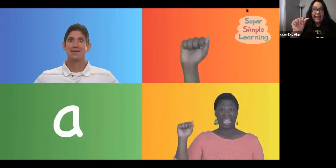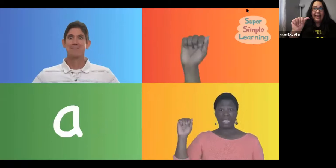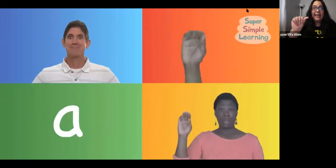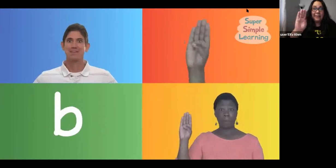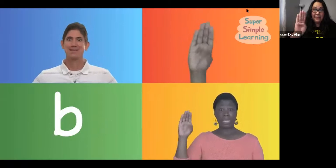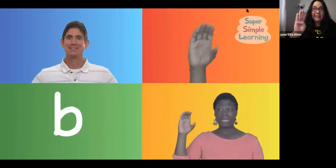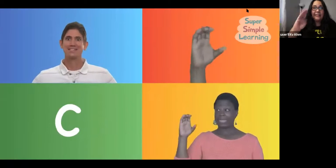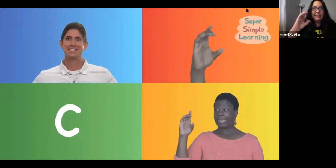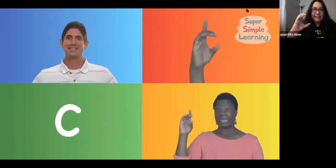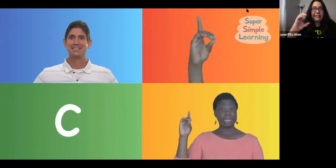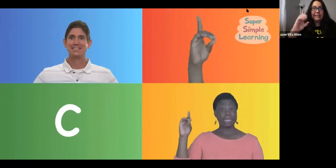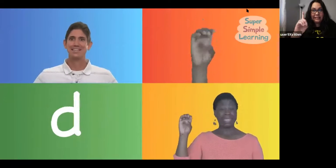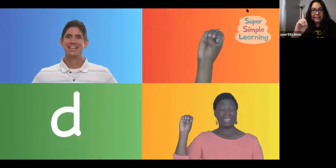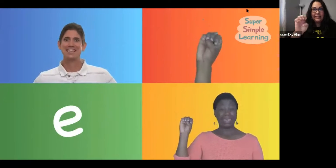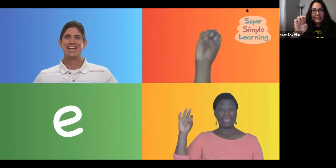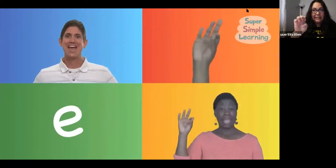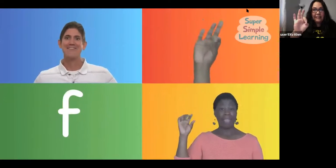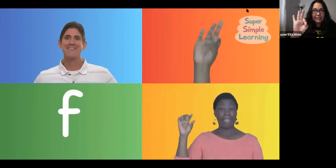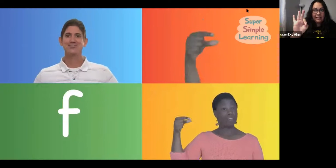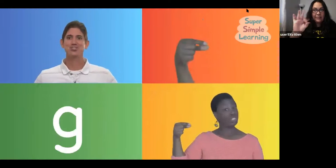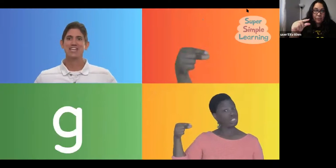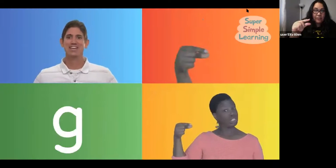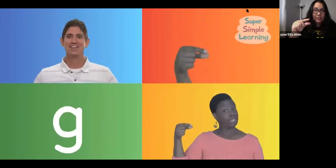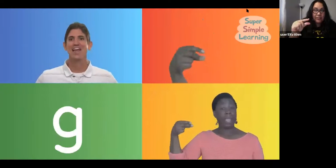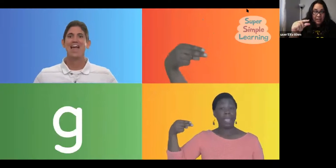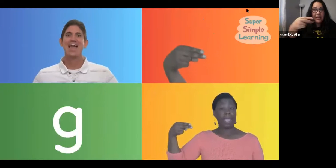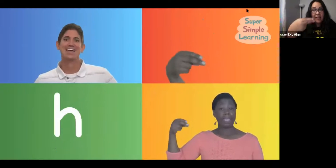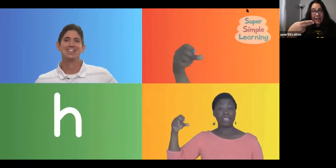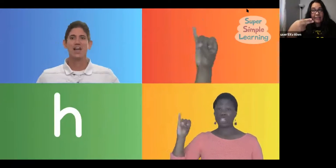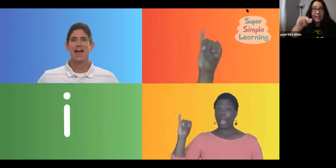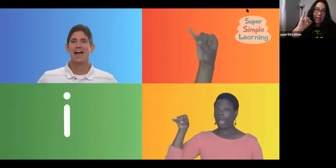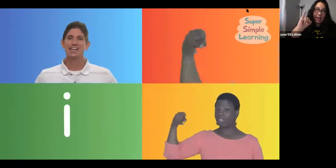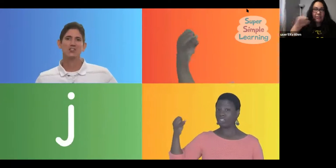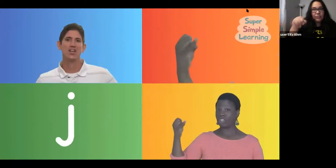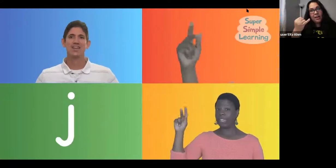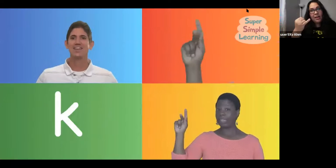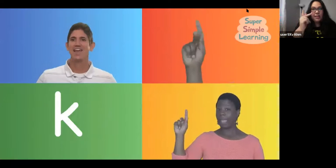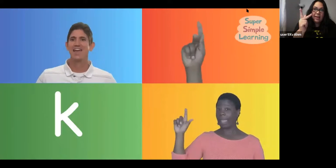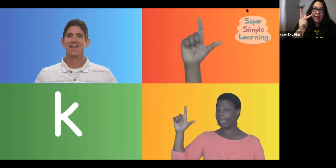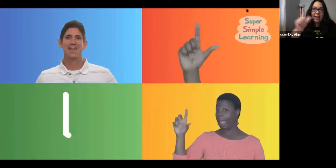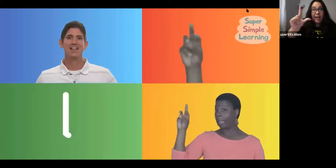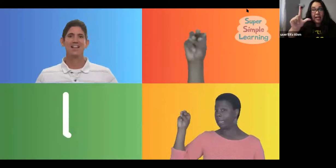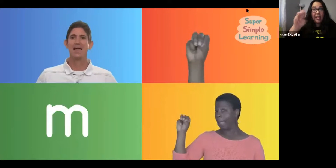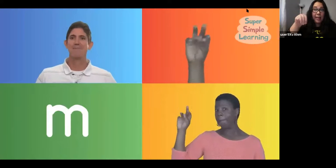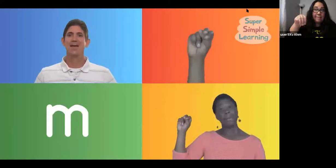A, B, C, D, E, F, G, H, I, J, K, L, M,